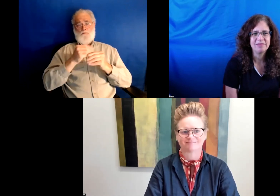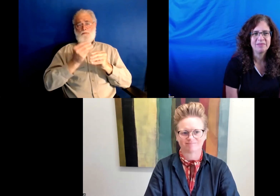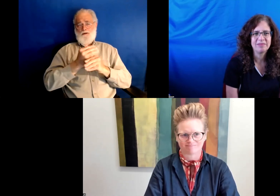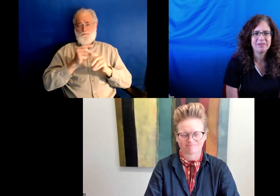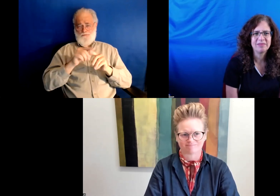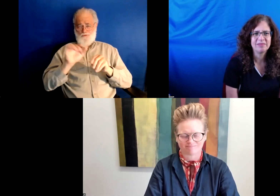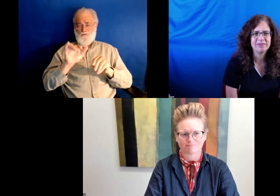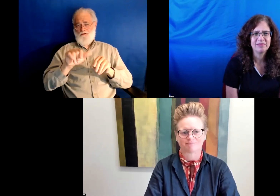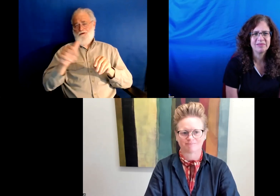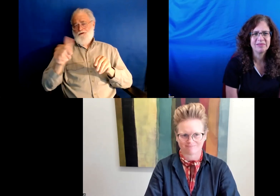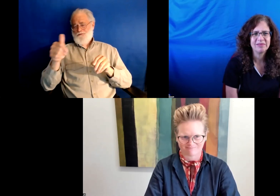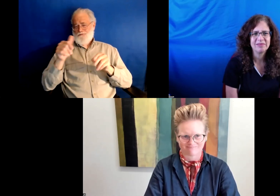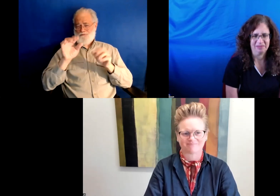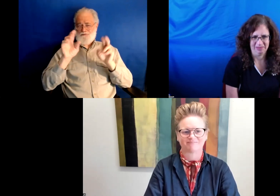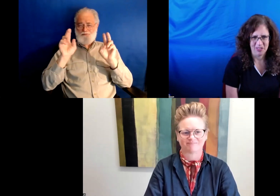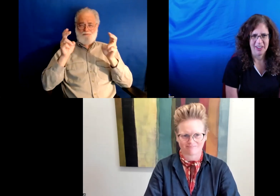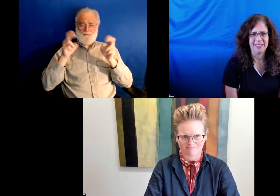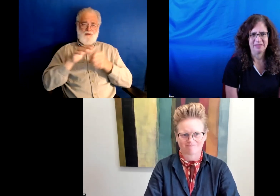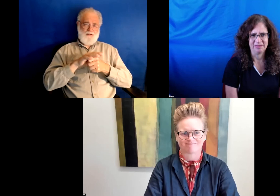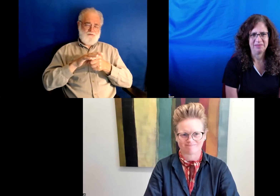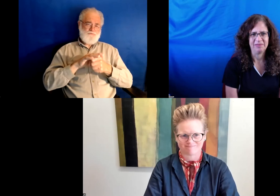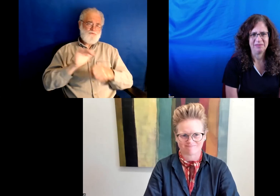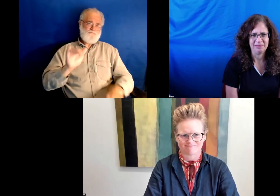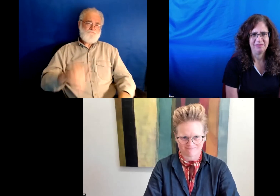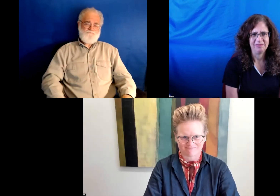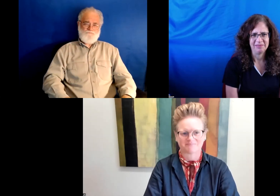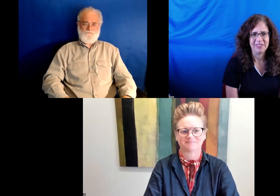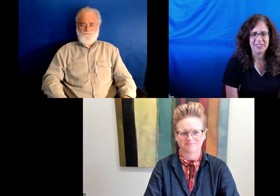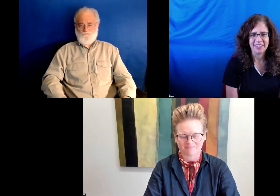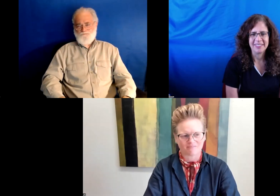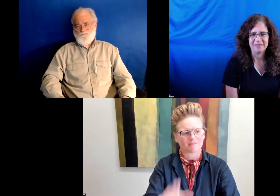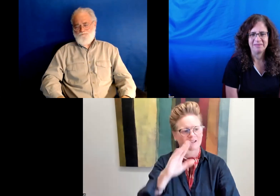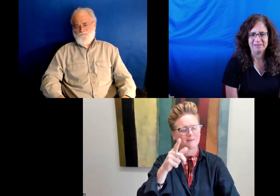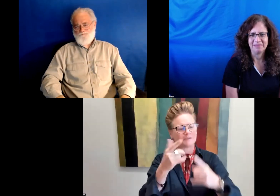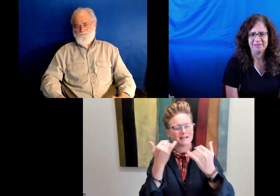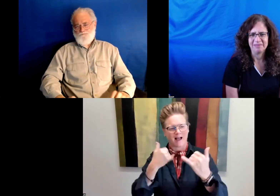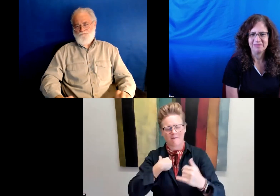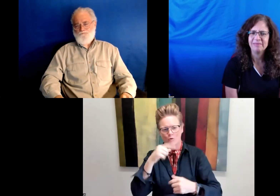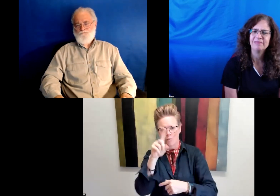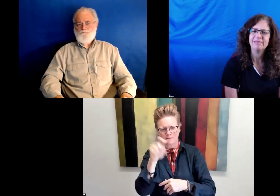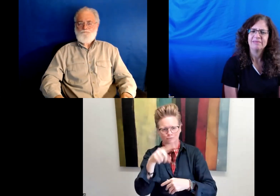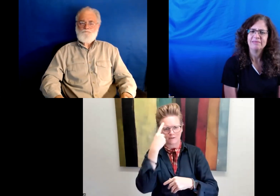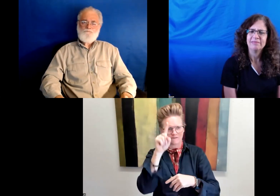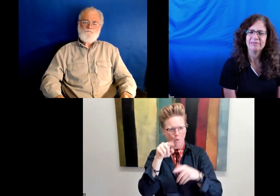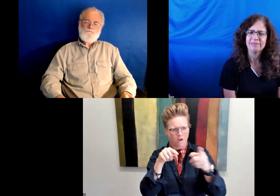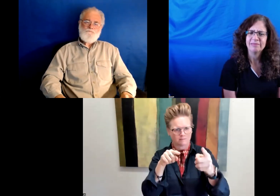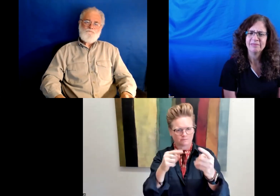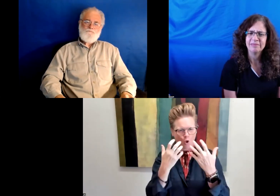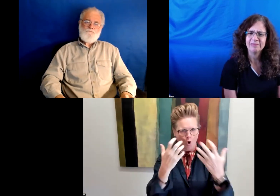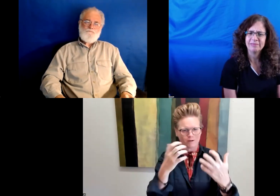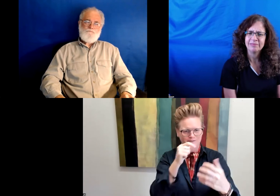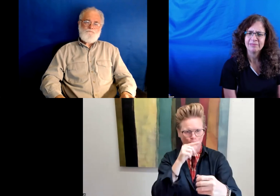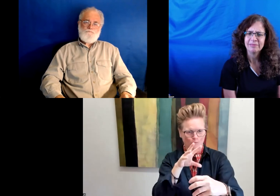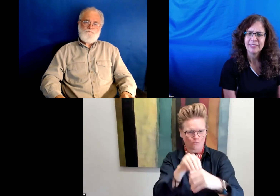it school wide, not only in math, but in other areas and other topics as well. Now I